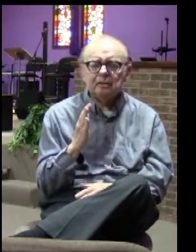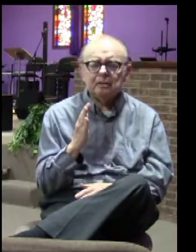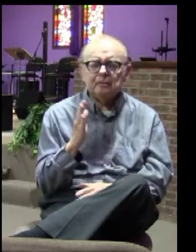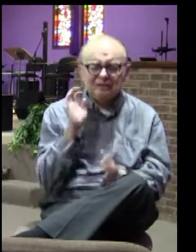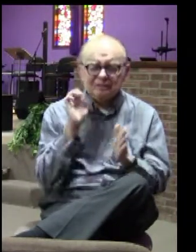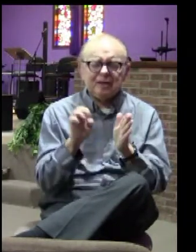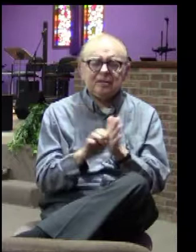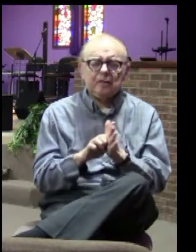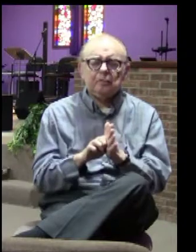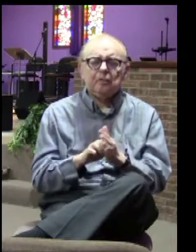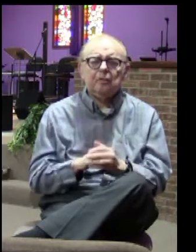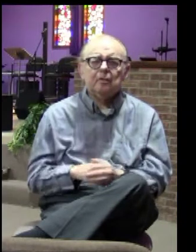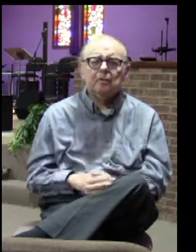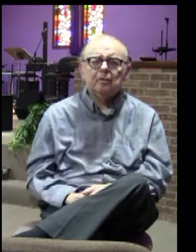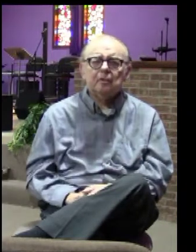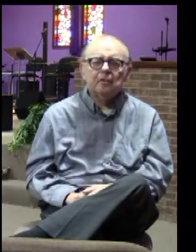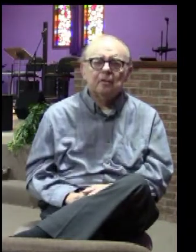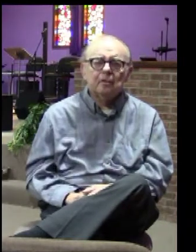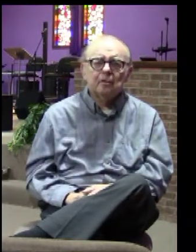For instance,